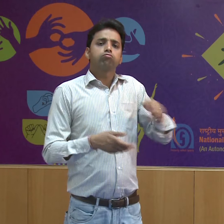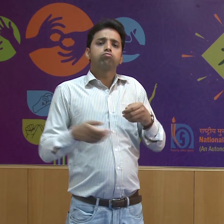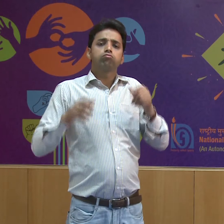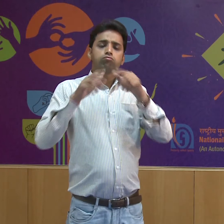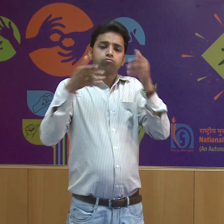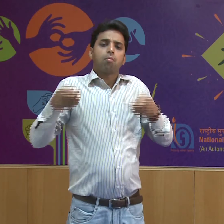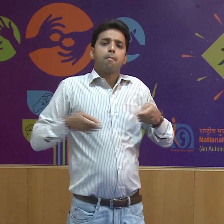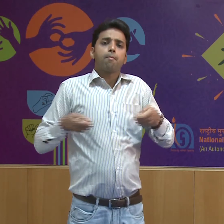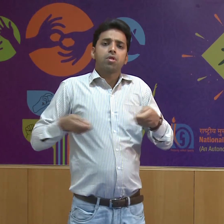operate machines.